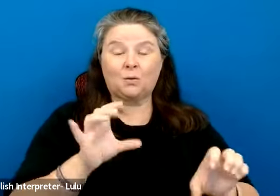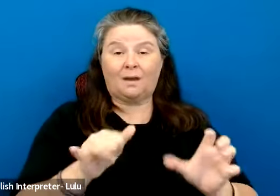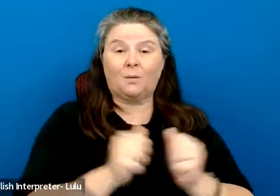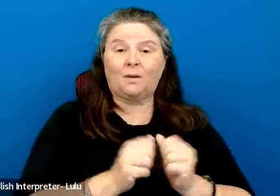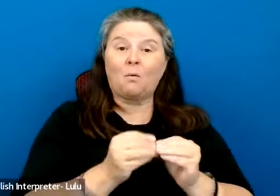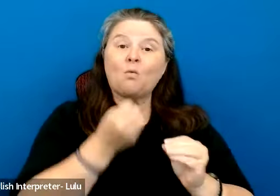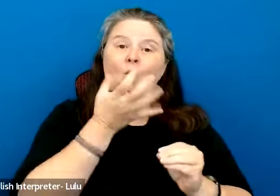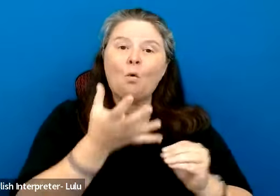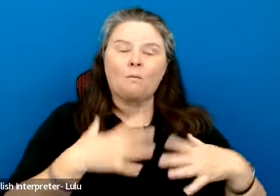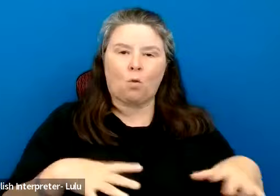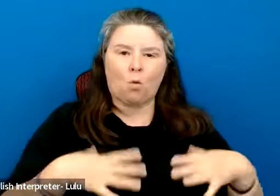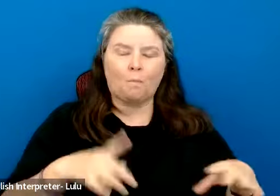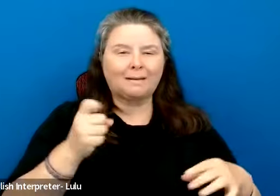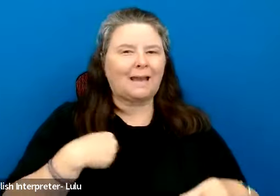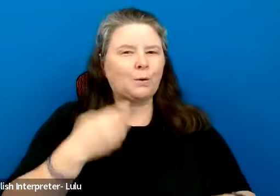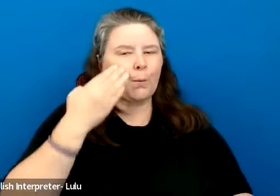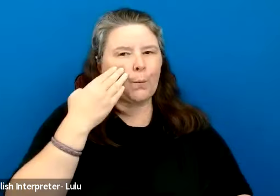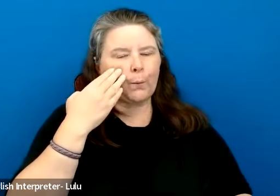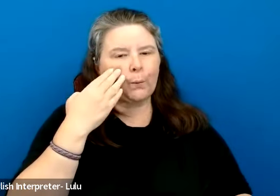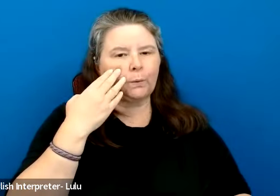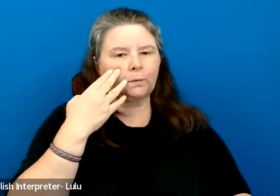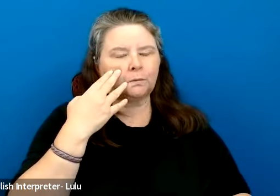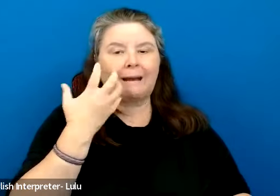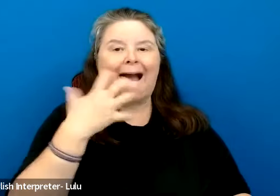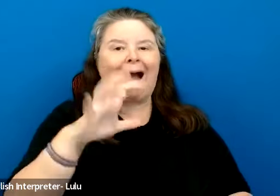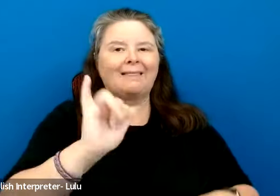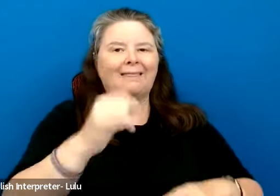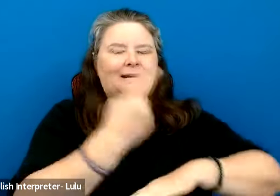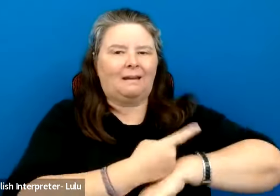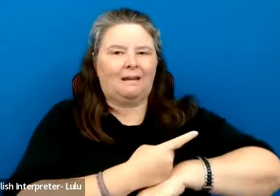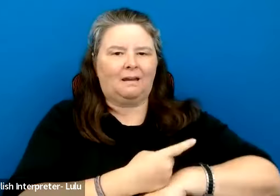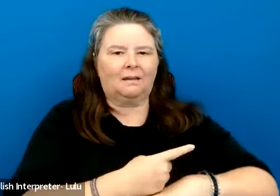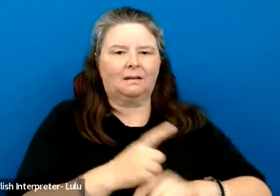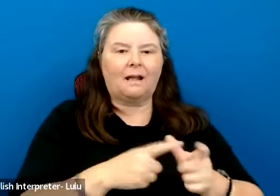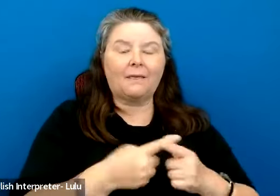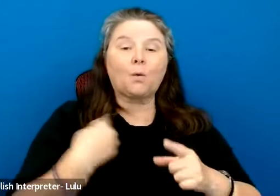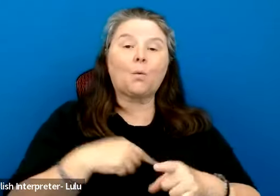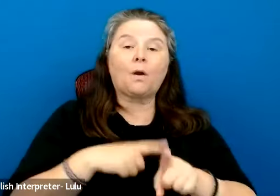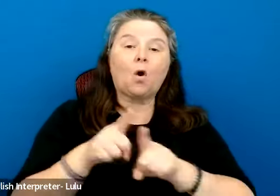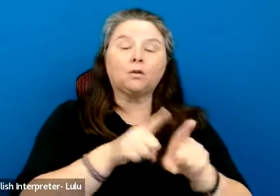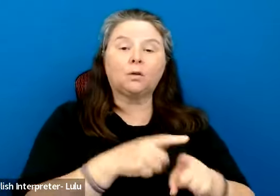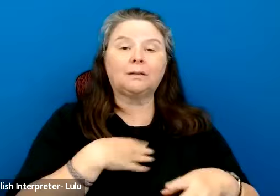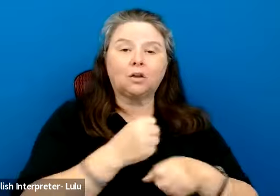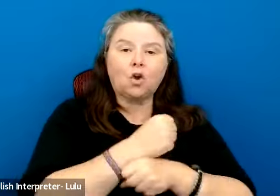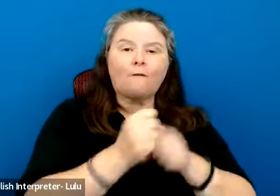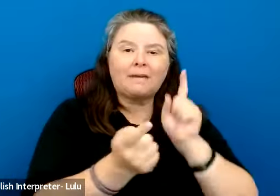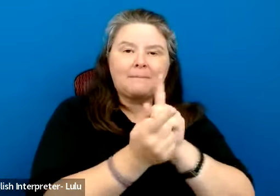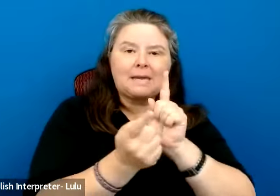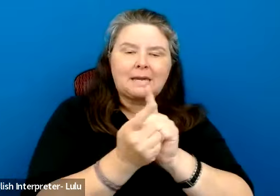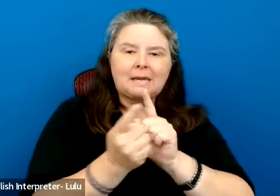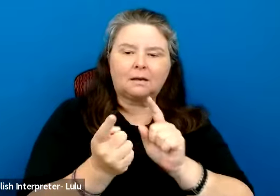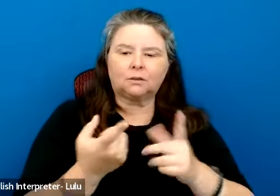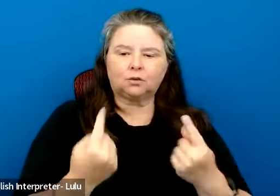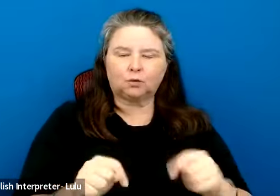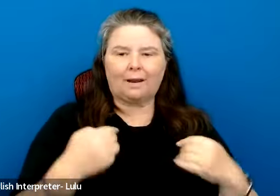can do it with warmer clothes, because I know it was hot that day. And then we also did a coffee meetup to try to